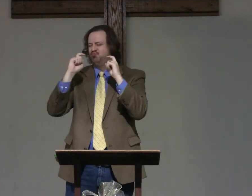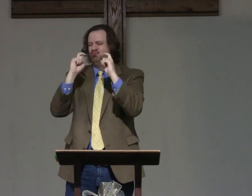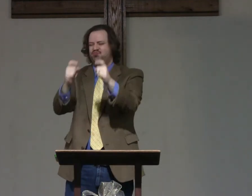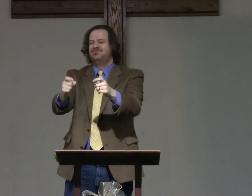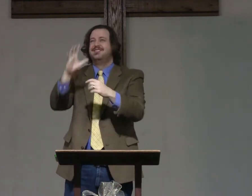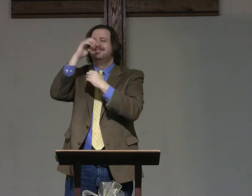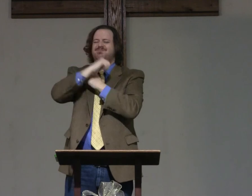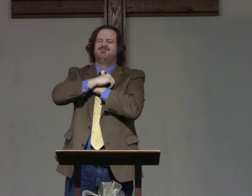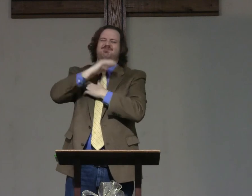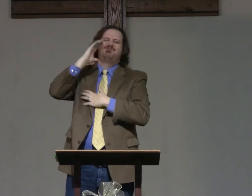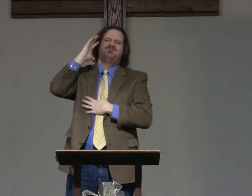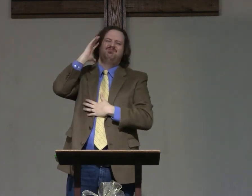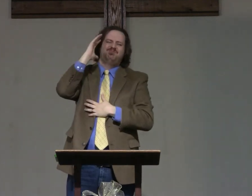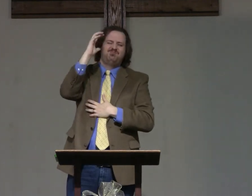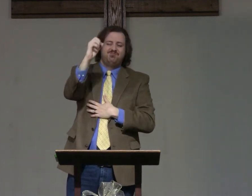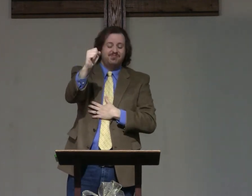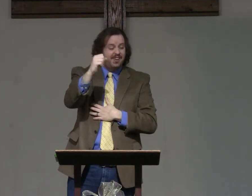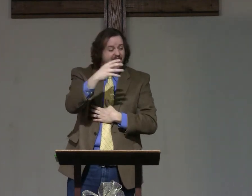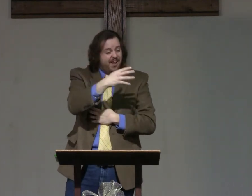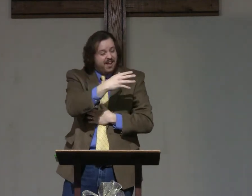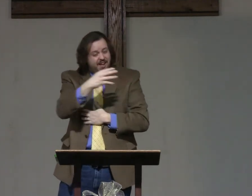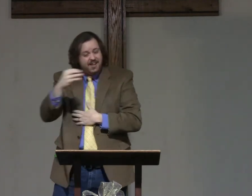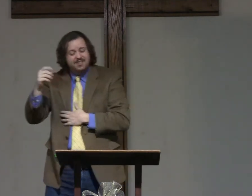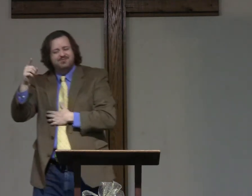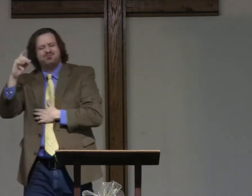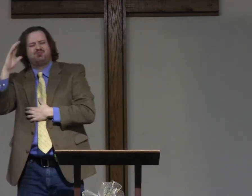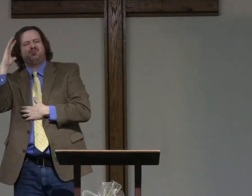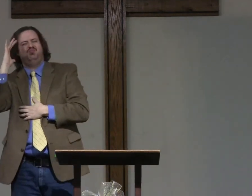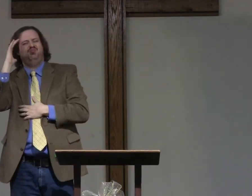His love surpasses all gifts, and